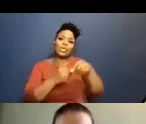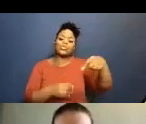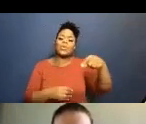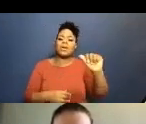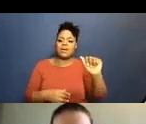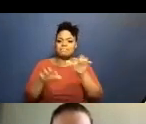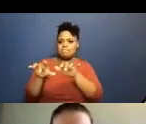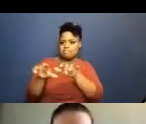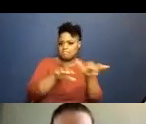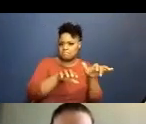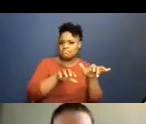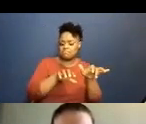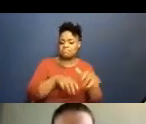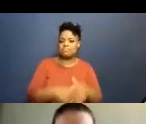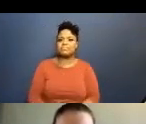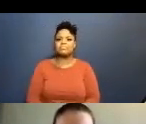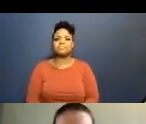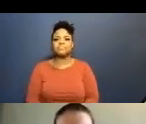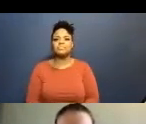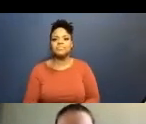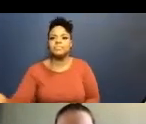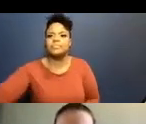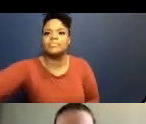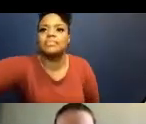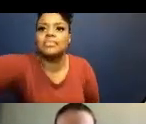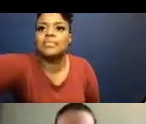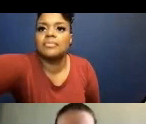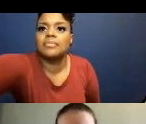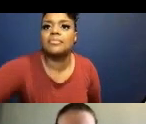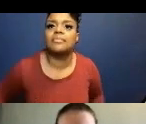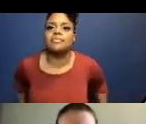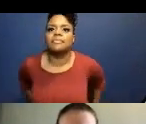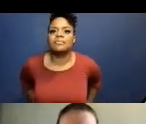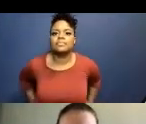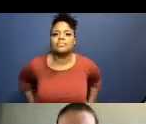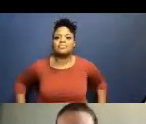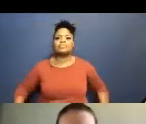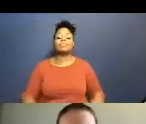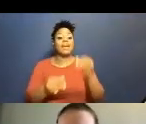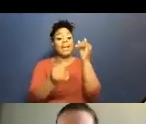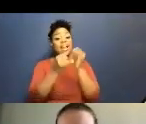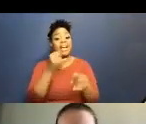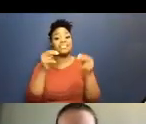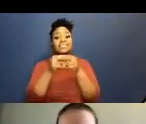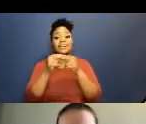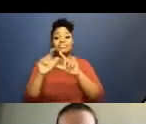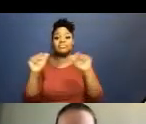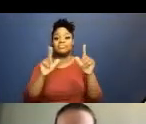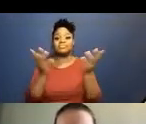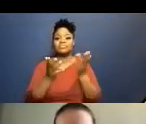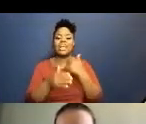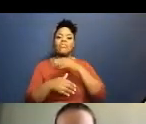Final slide, please. This has all of our panelists' information. Please engage with folks. Use